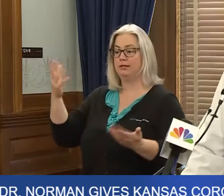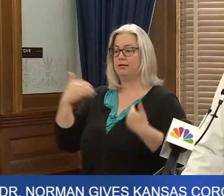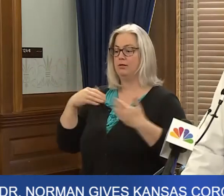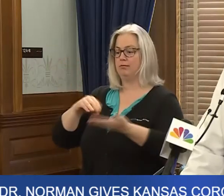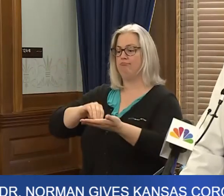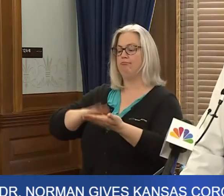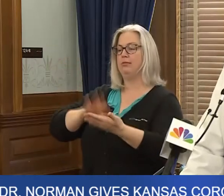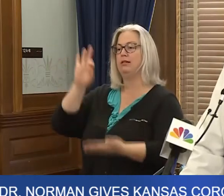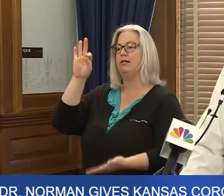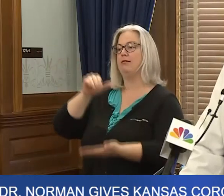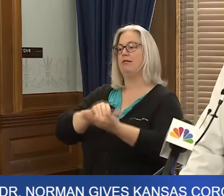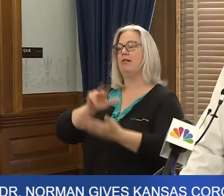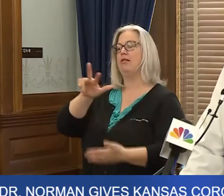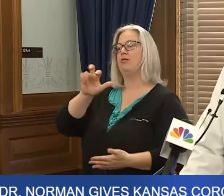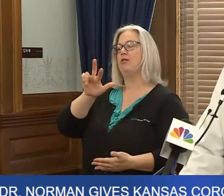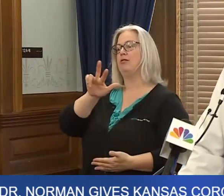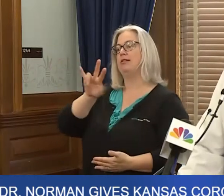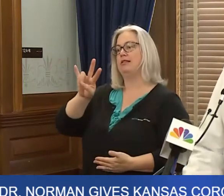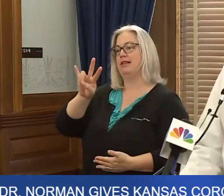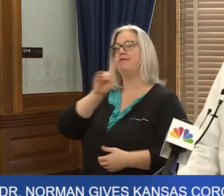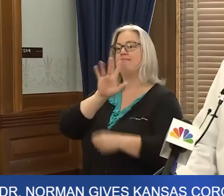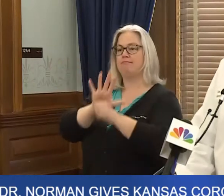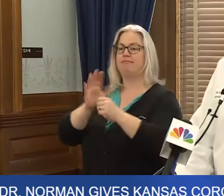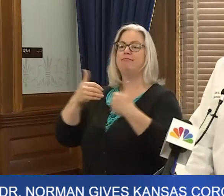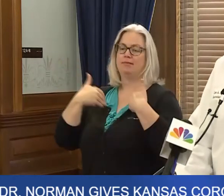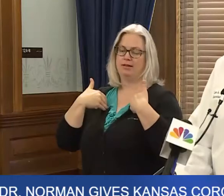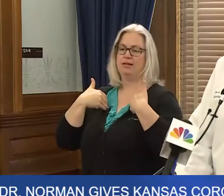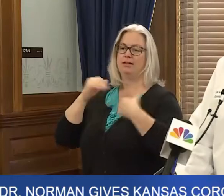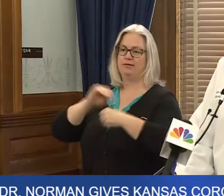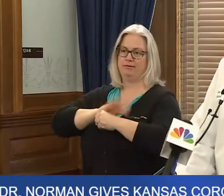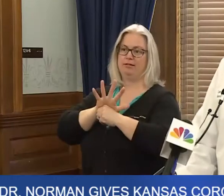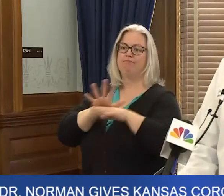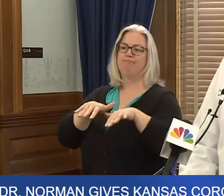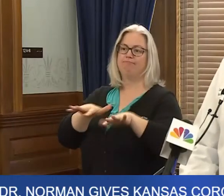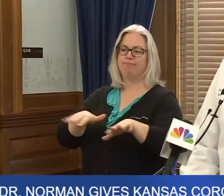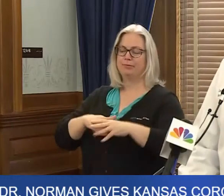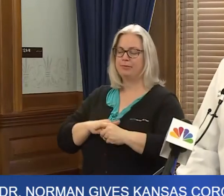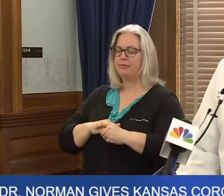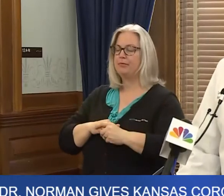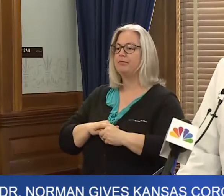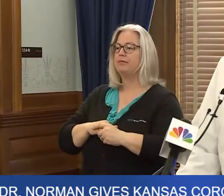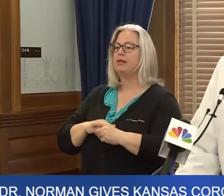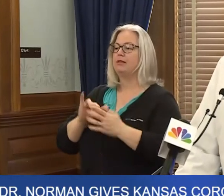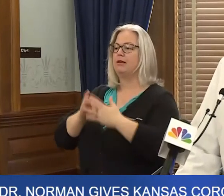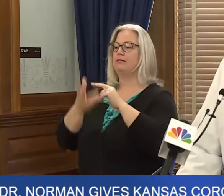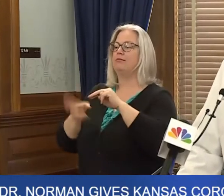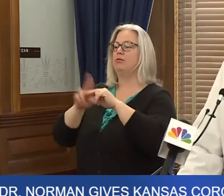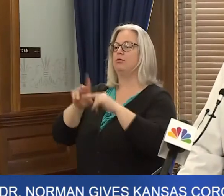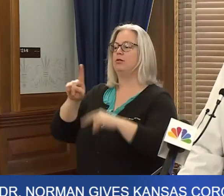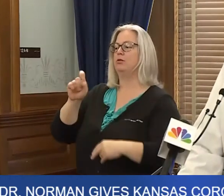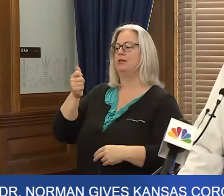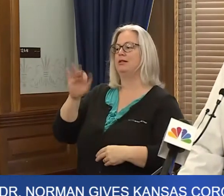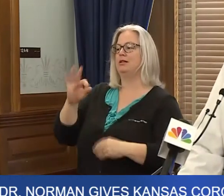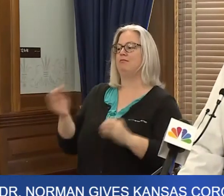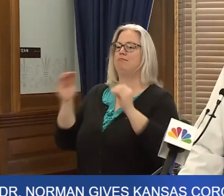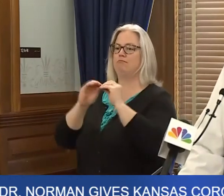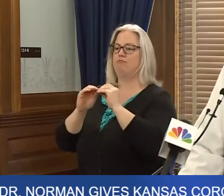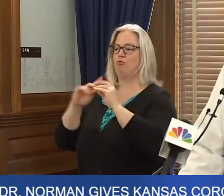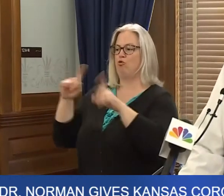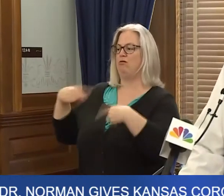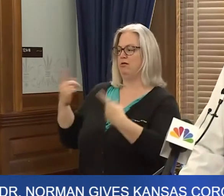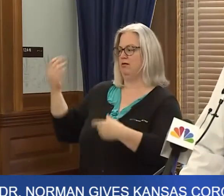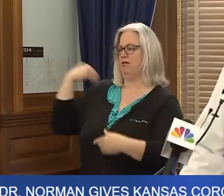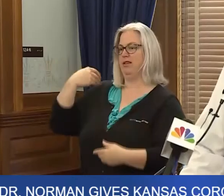recorded 9,337 positive cases of COVID-19, which is an increase in 119 cases since this